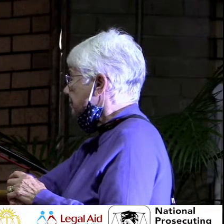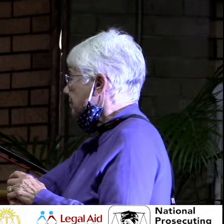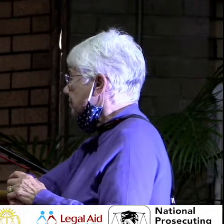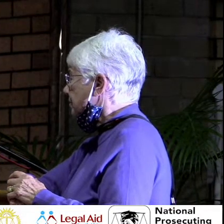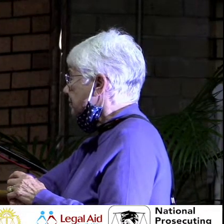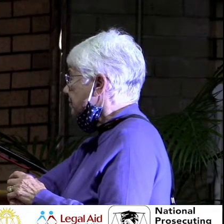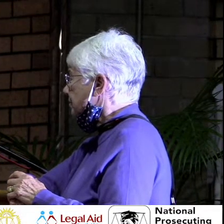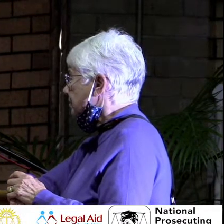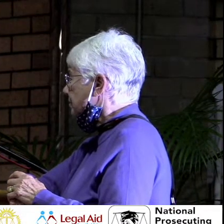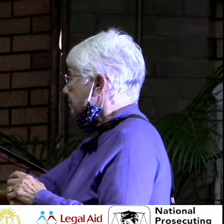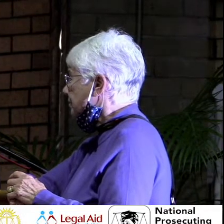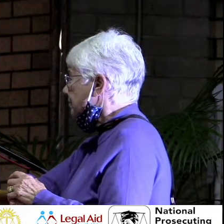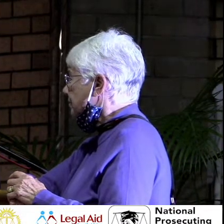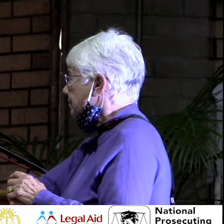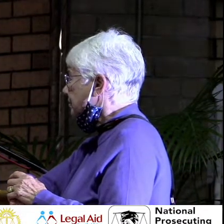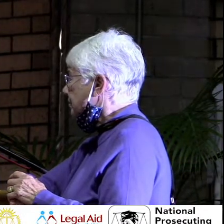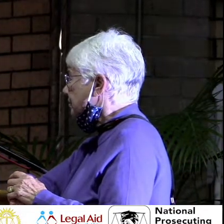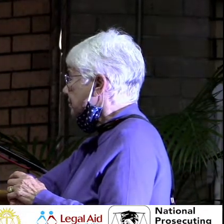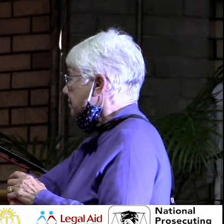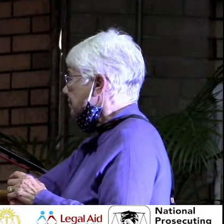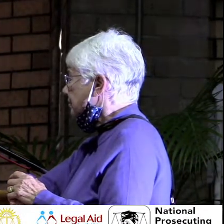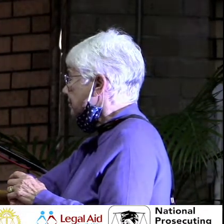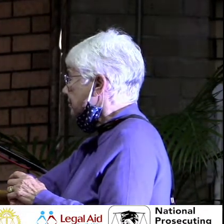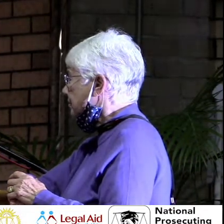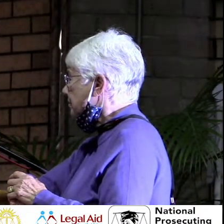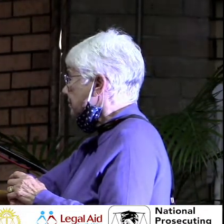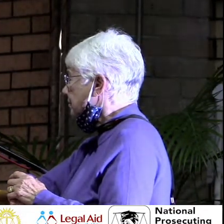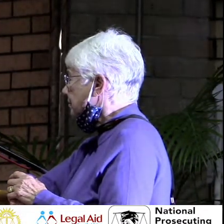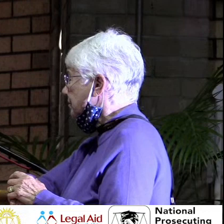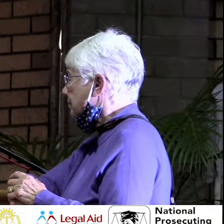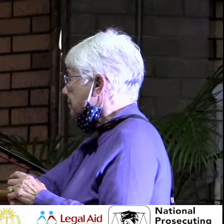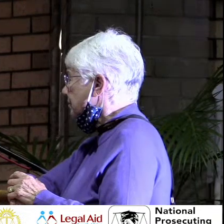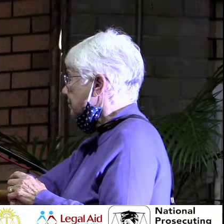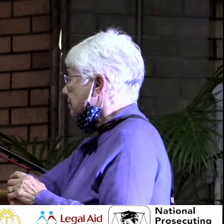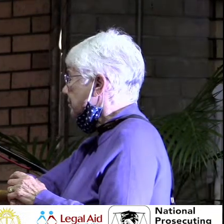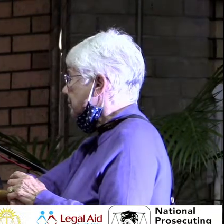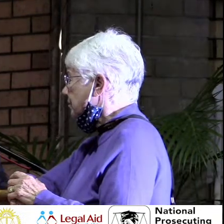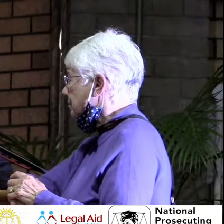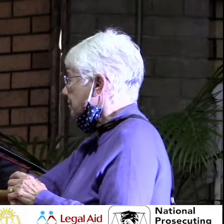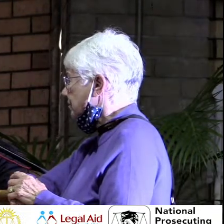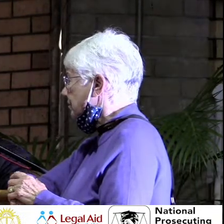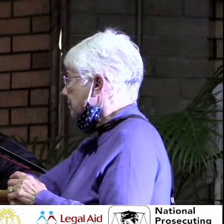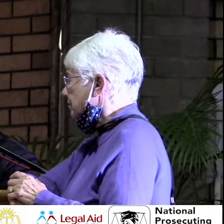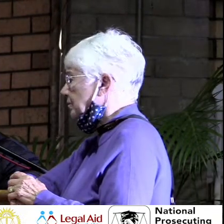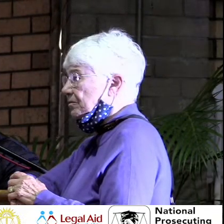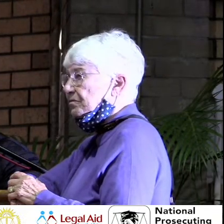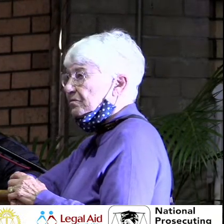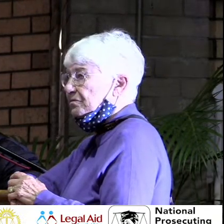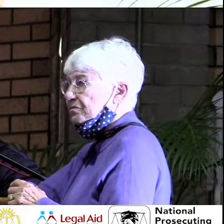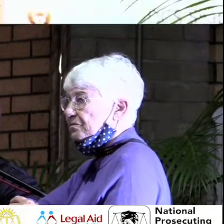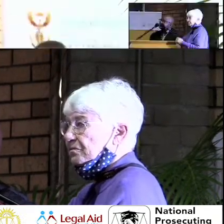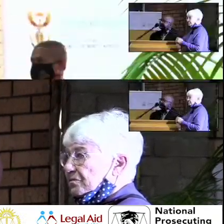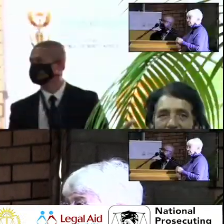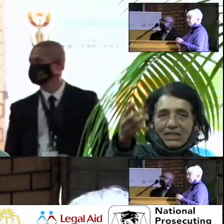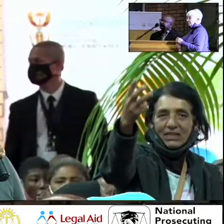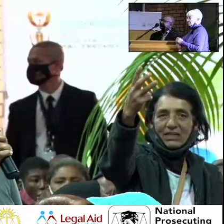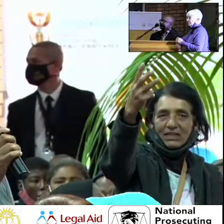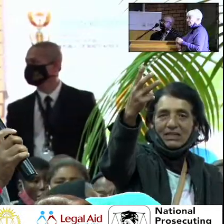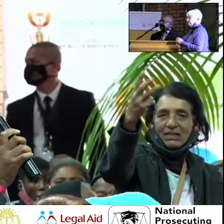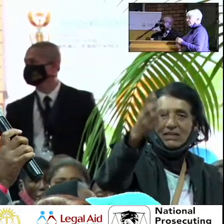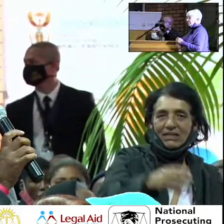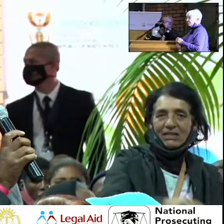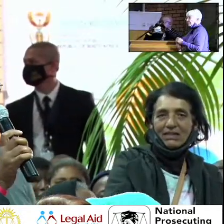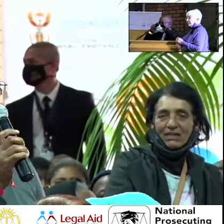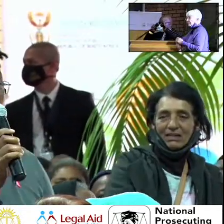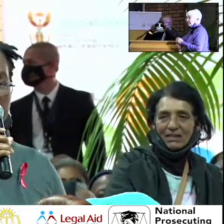there for more details like emails, telephone numbers. We have all the officials there. Yes, ma'am, proceed. Thank